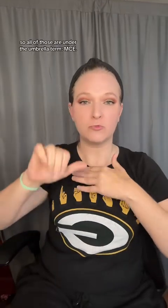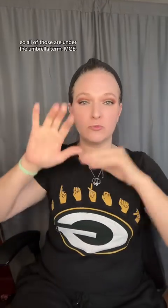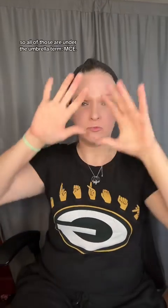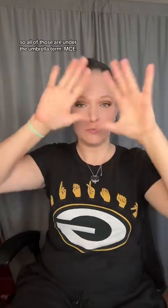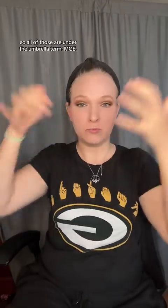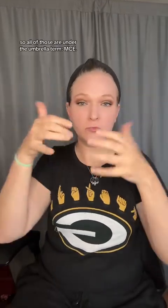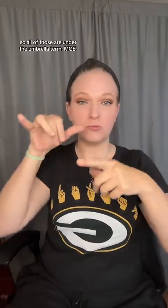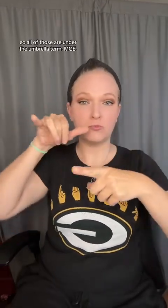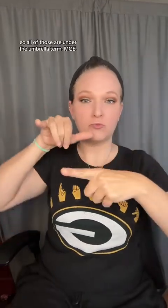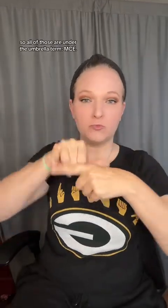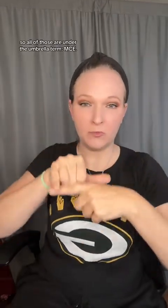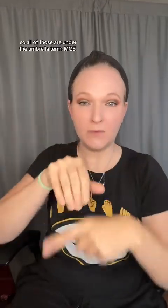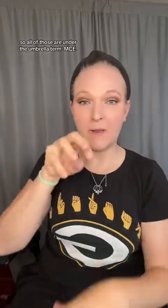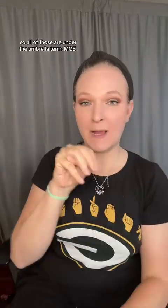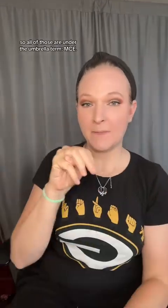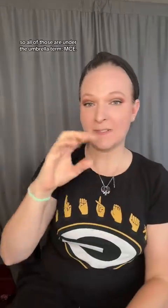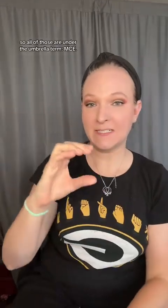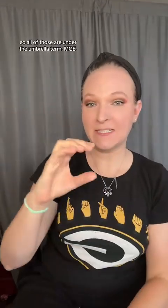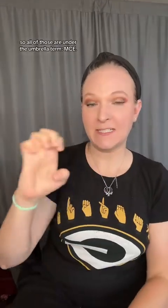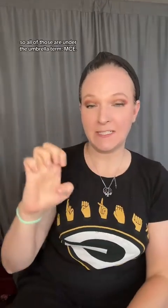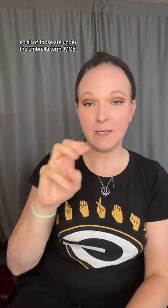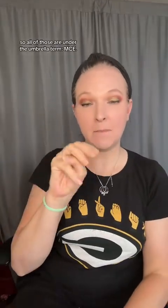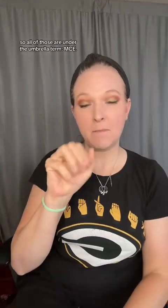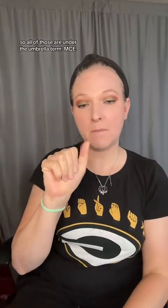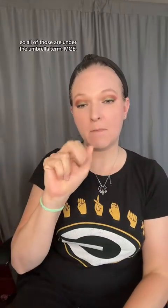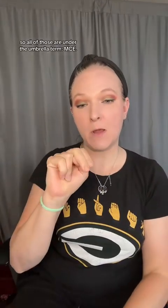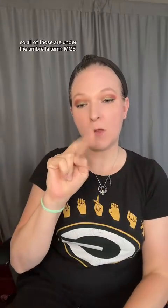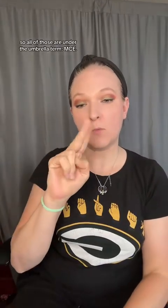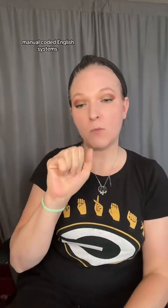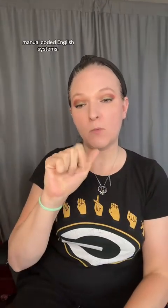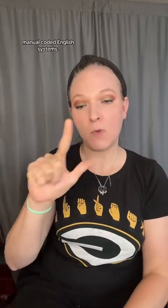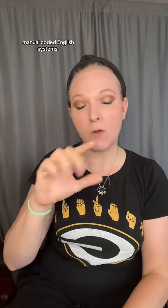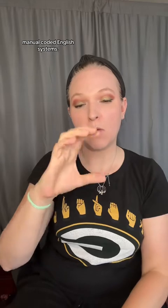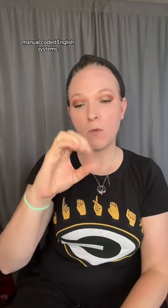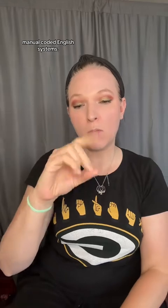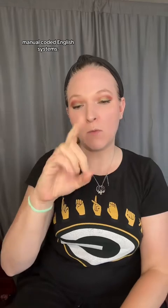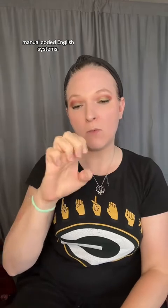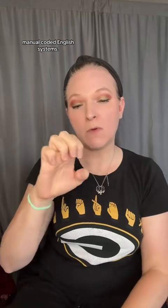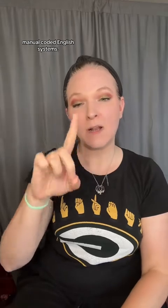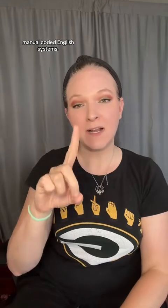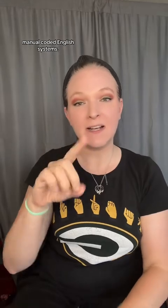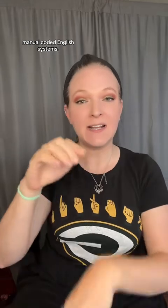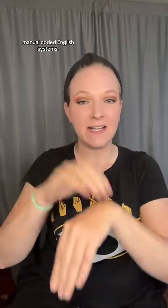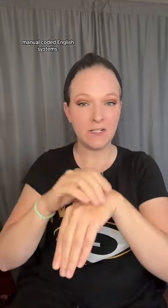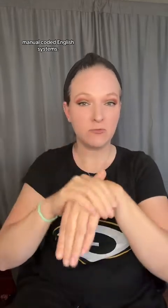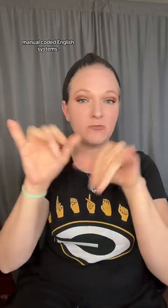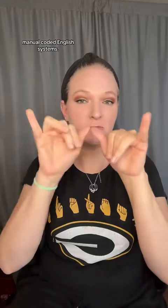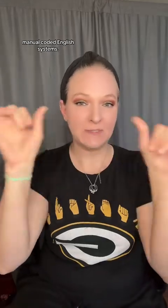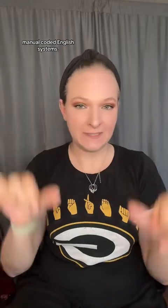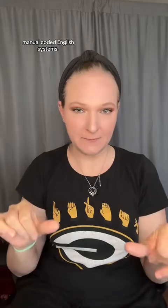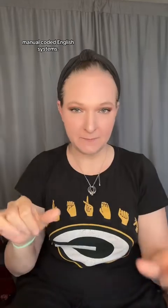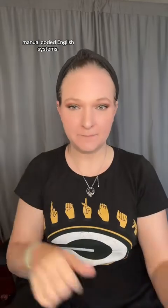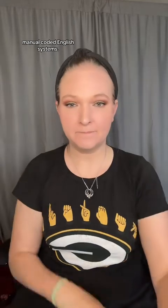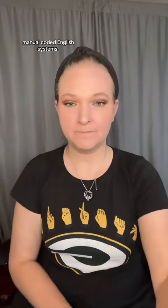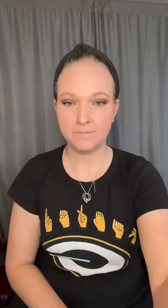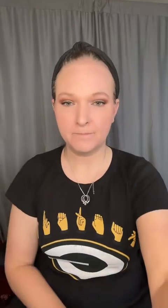So all of those are under the umbrella term MCE, Manual Coded English Systems.